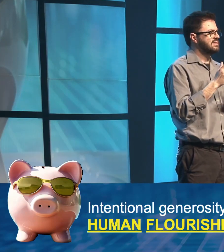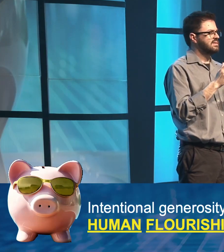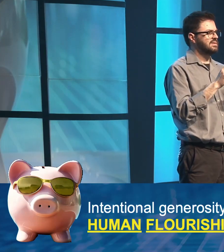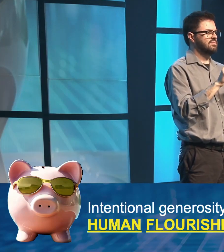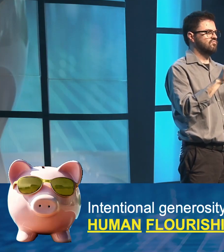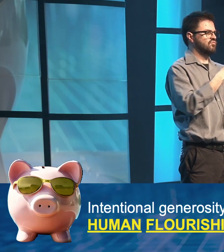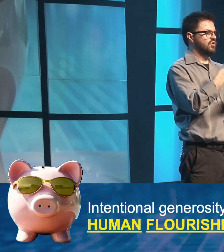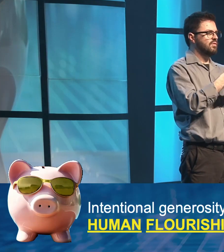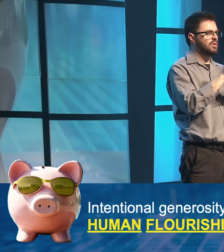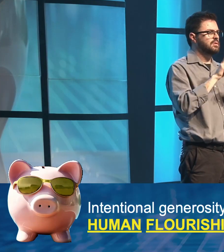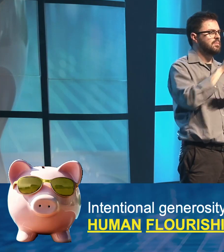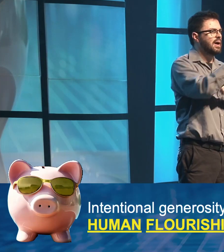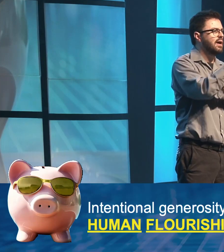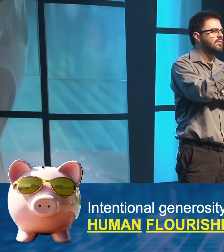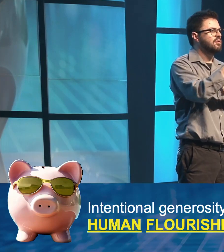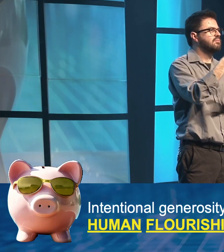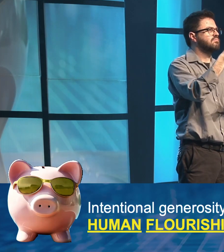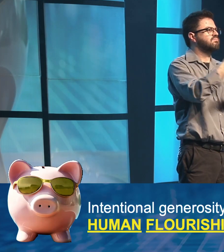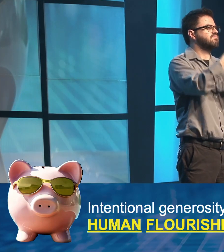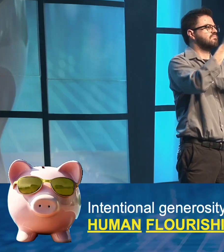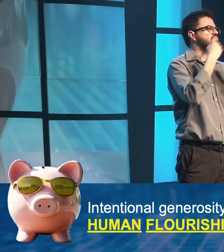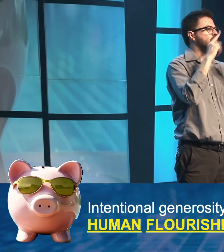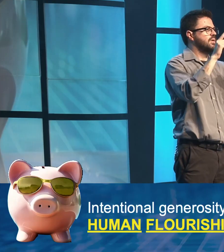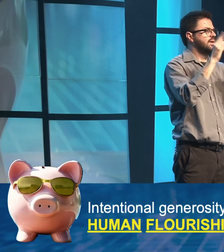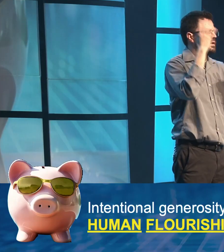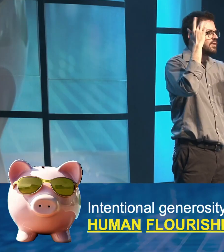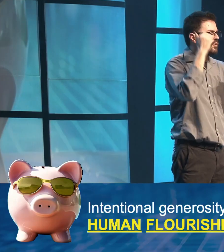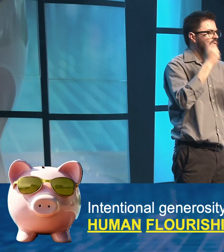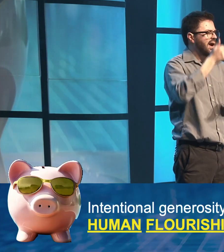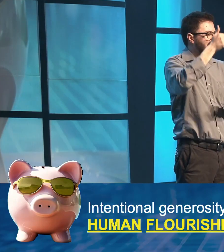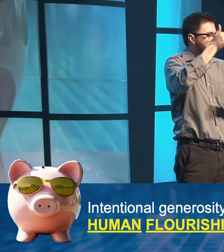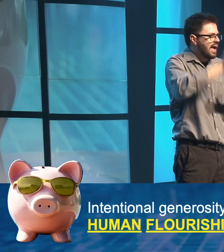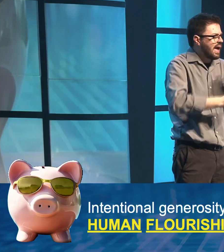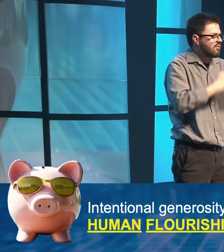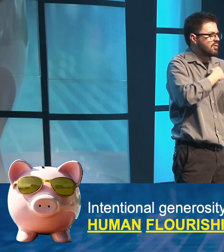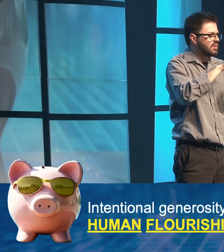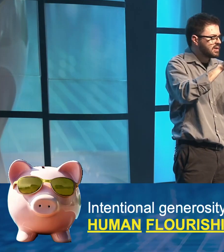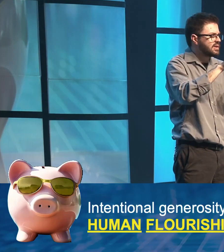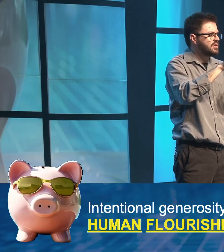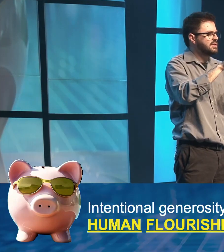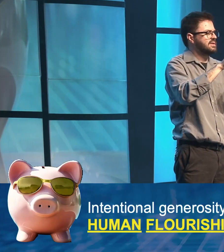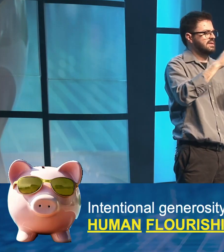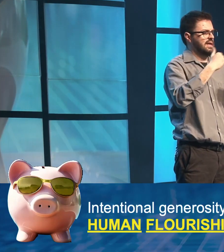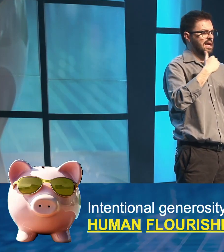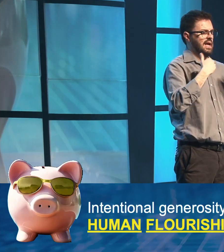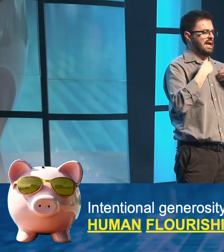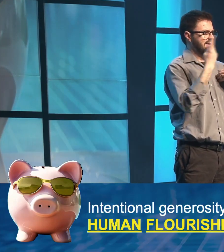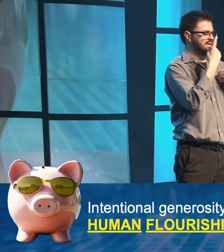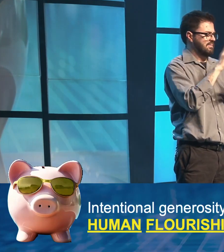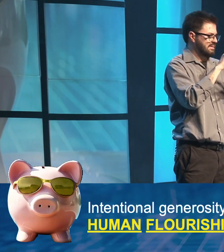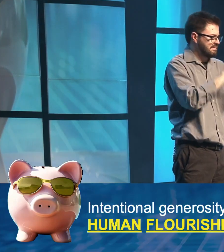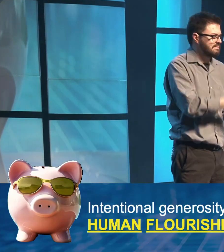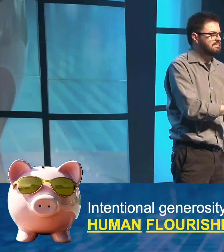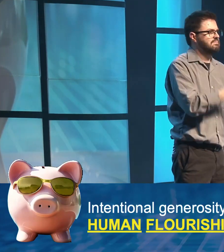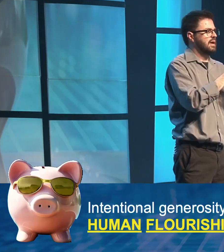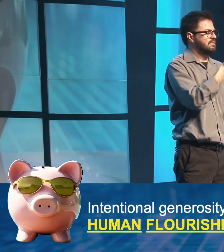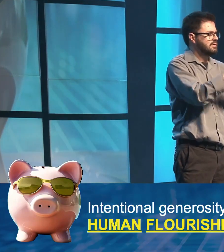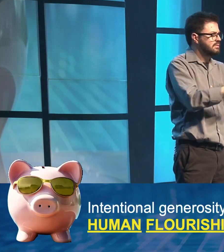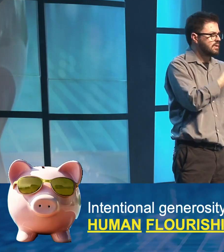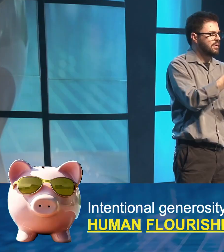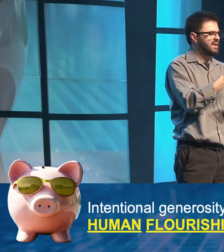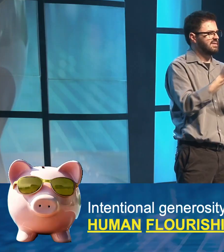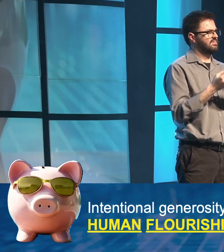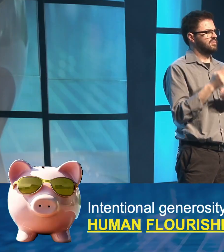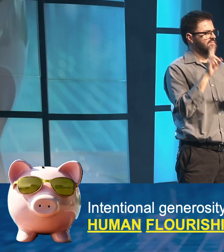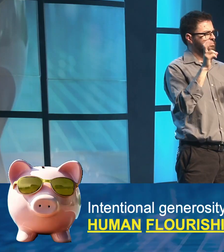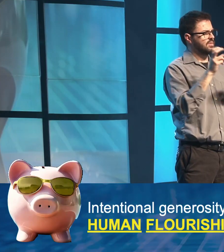every major religion in the world talks about giving alms. So every major religion in the world sets that aside. Like there's something powerful